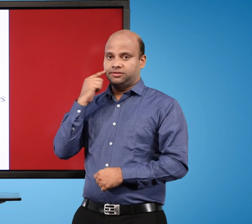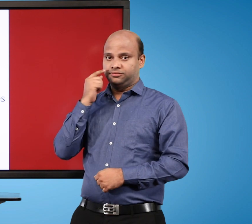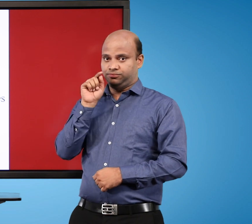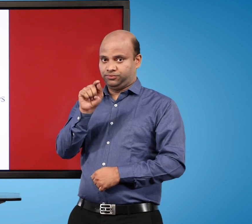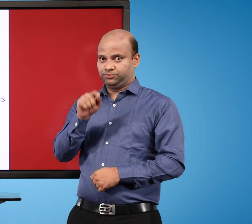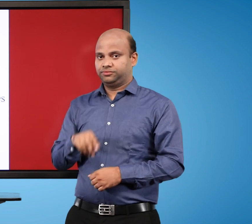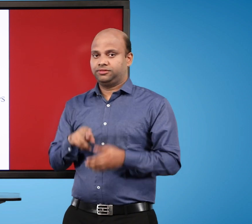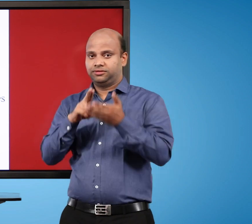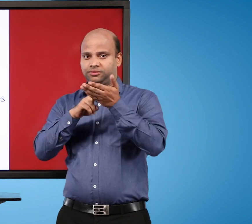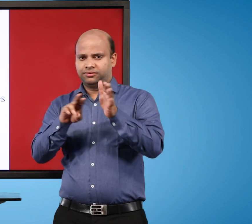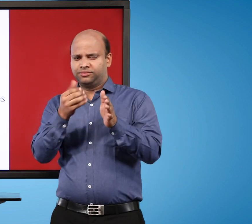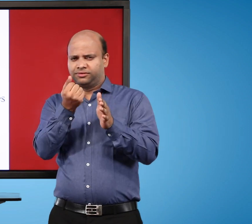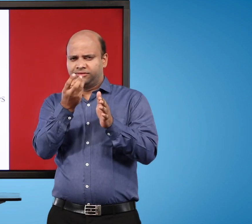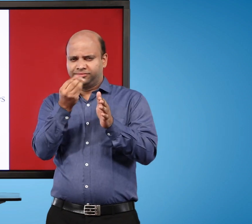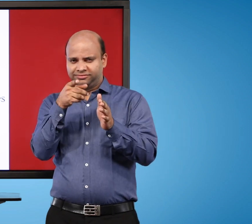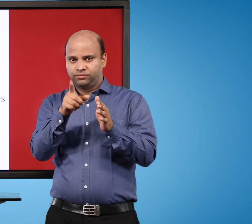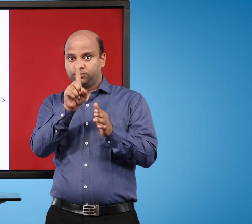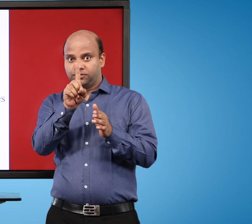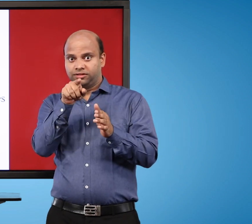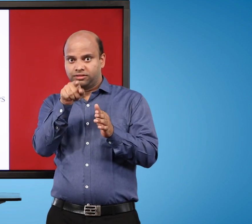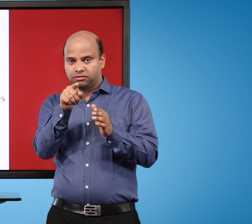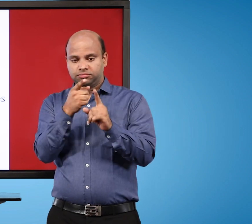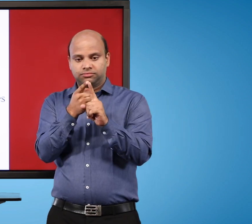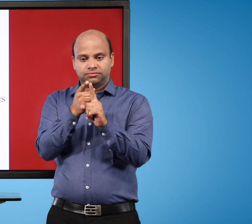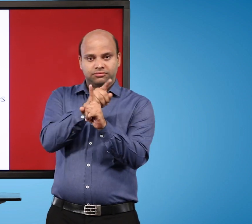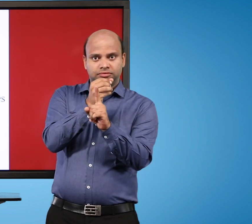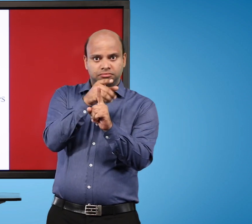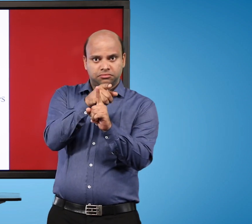I. The natural number 1 has no predecessor.